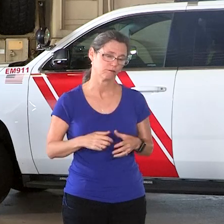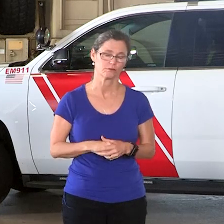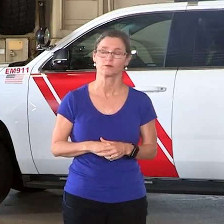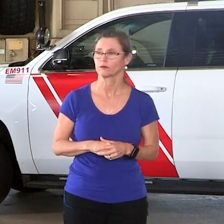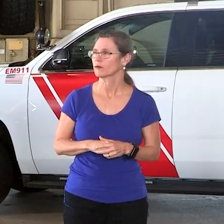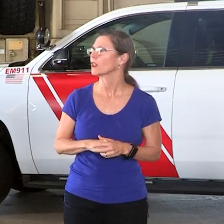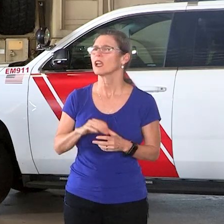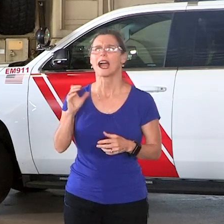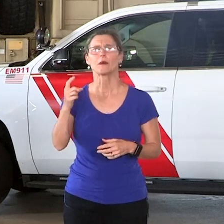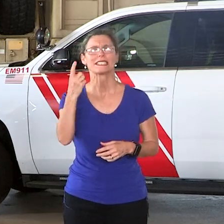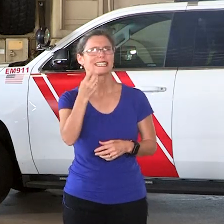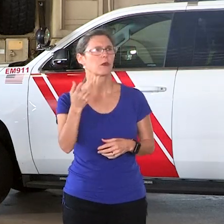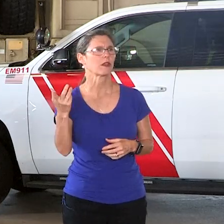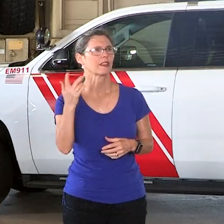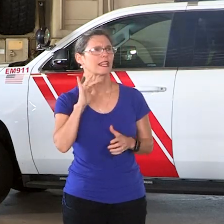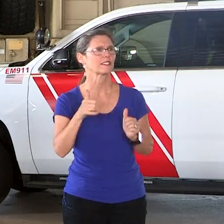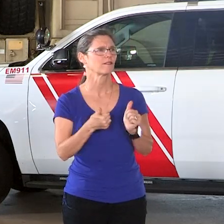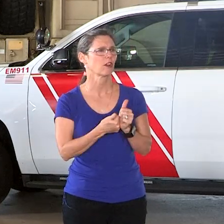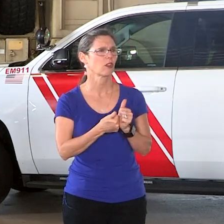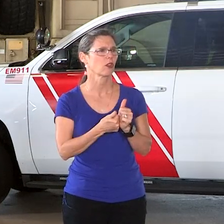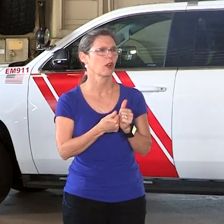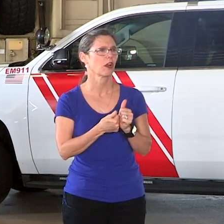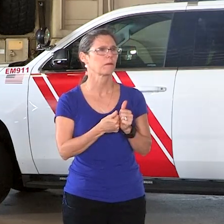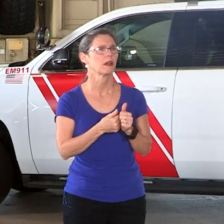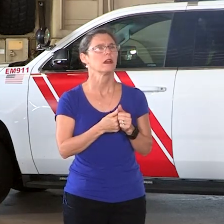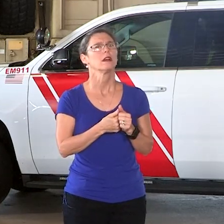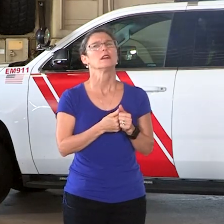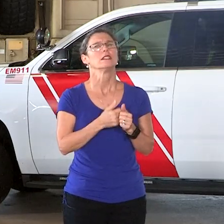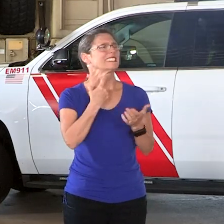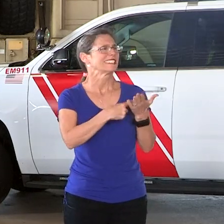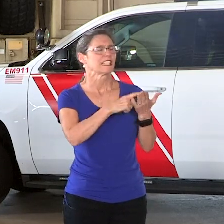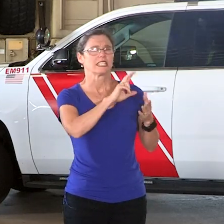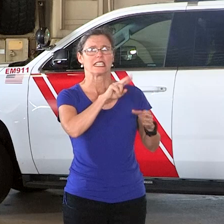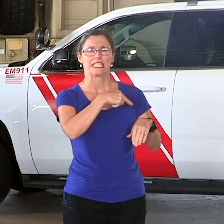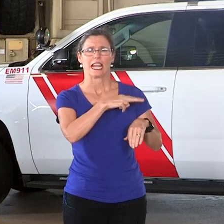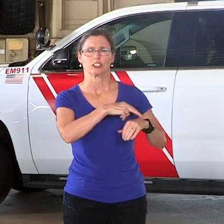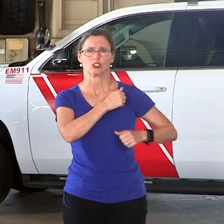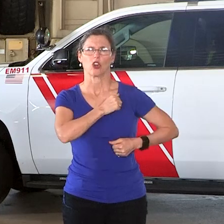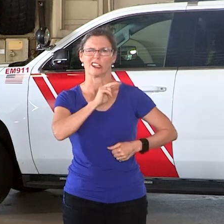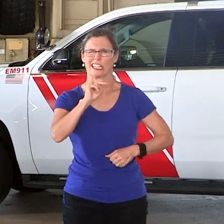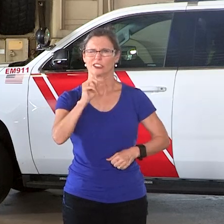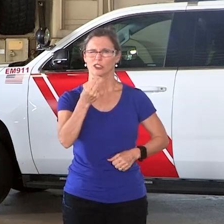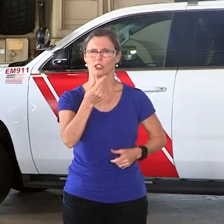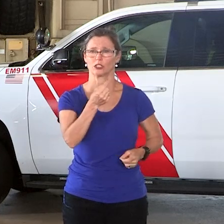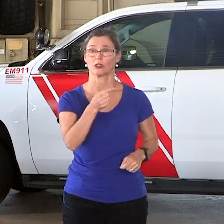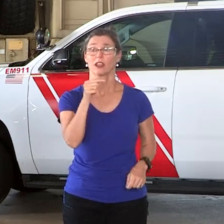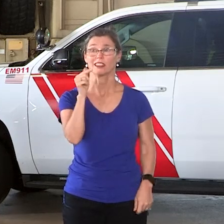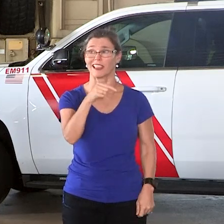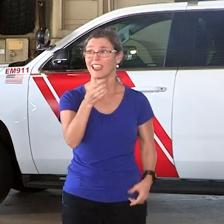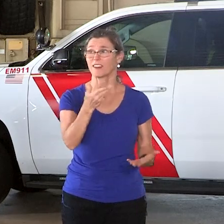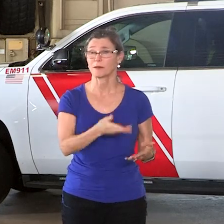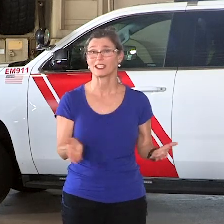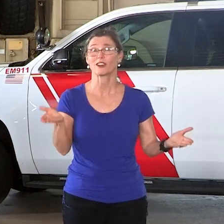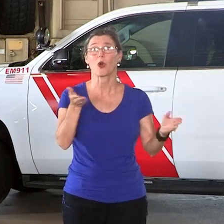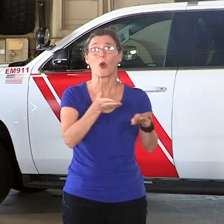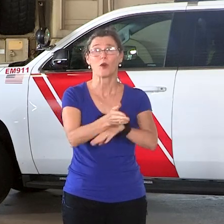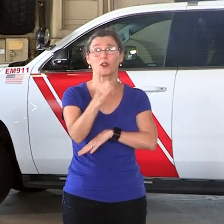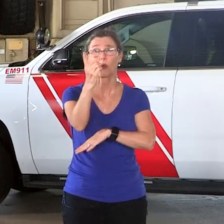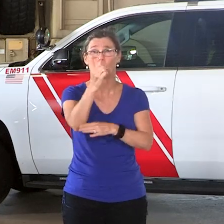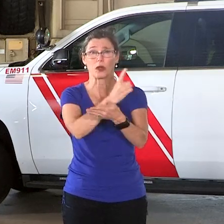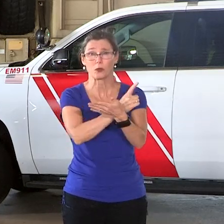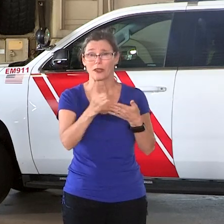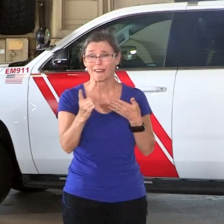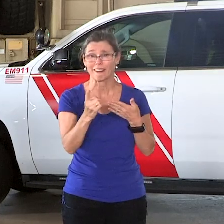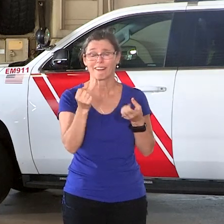I'd like to say one thing just as a follow-up about what the National Guard is doing. These Guard guys have been here for over a week, and we've had a